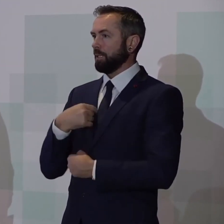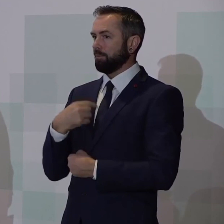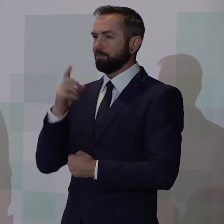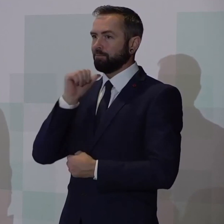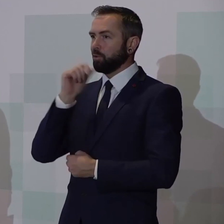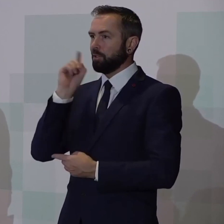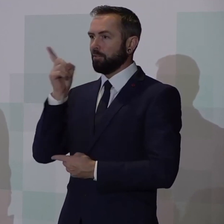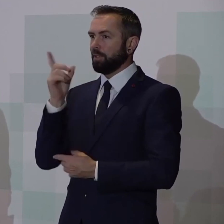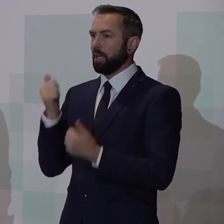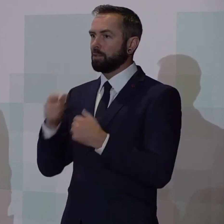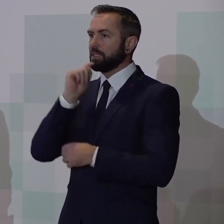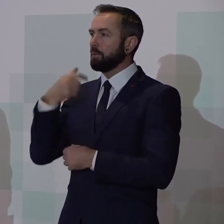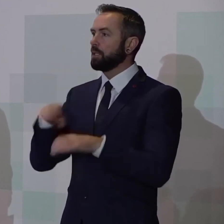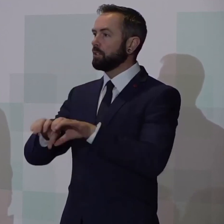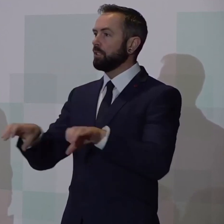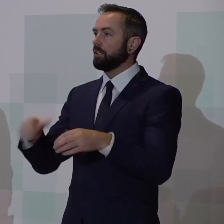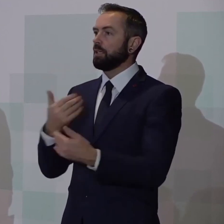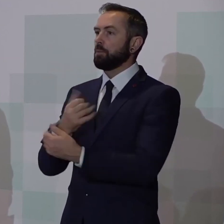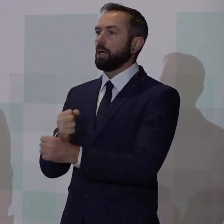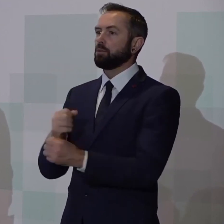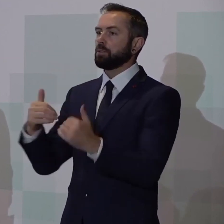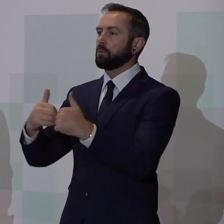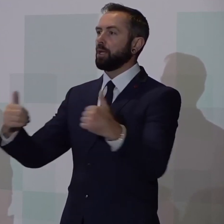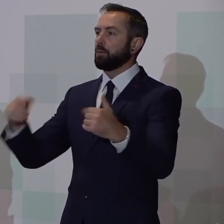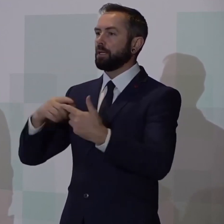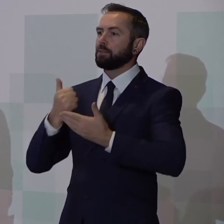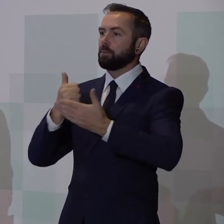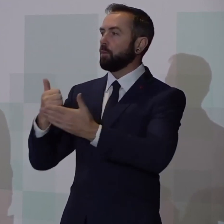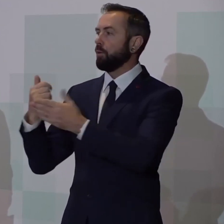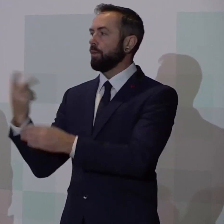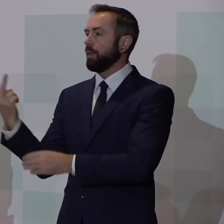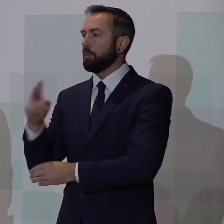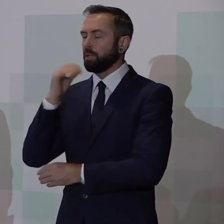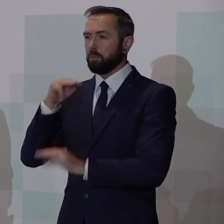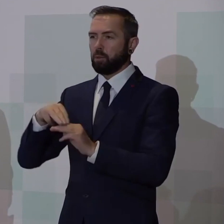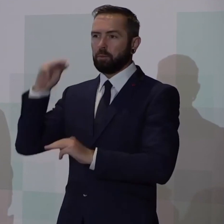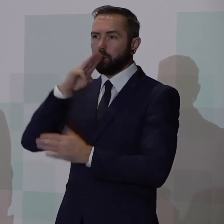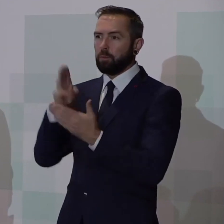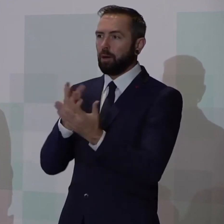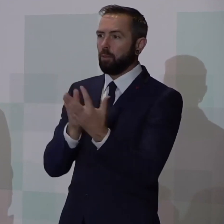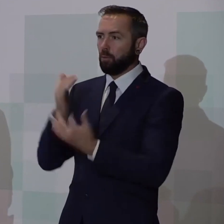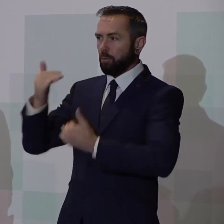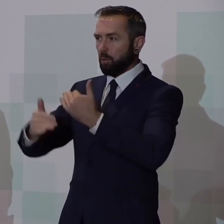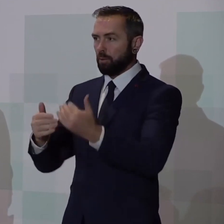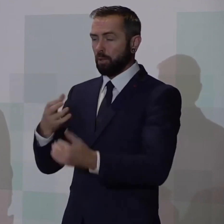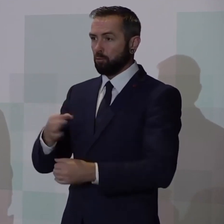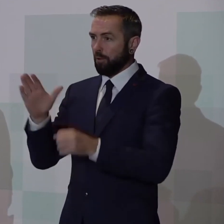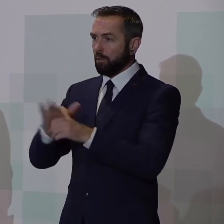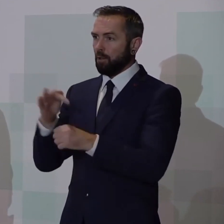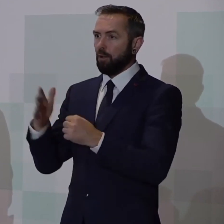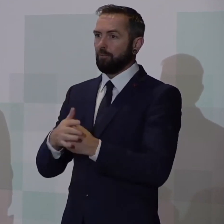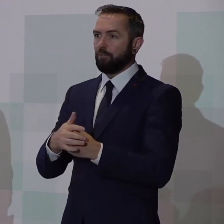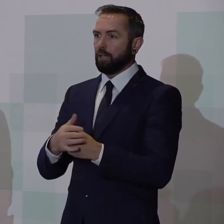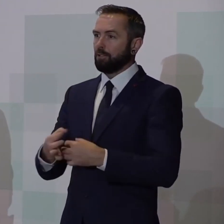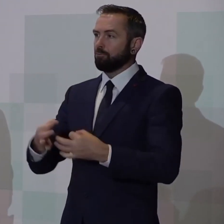to tell my children about the breakup and support them, as they're the most important piece through this process, and to this day I'm forever grateful. I've such an